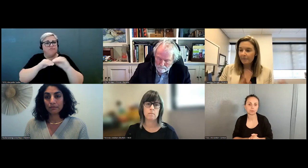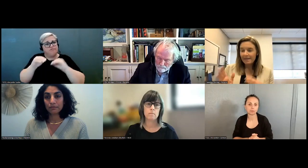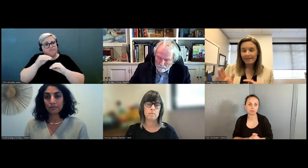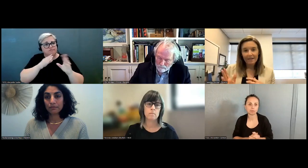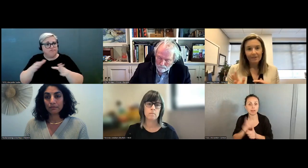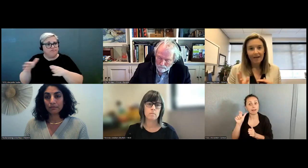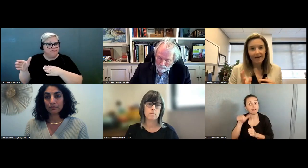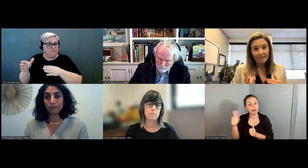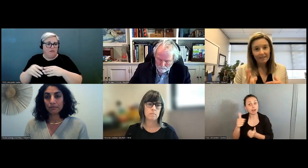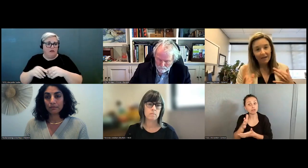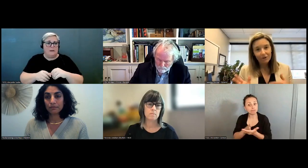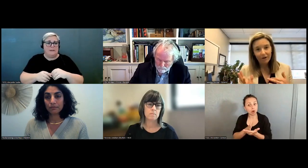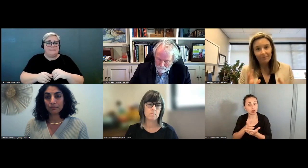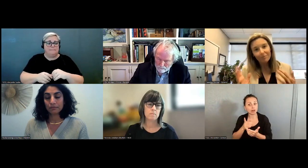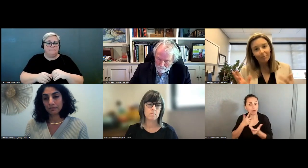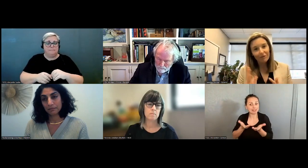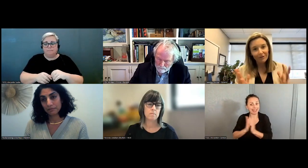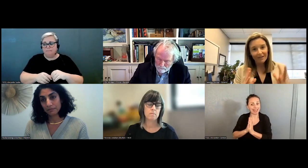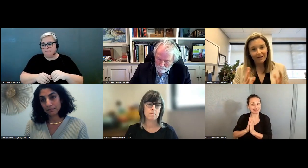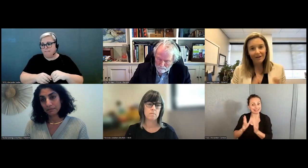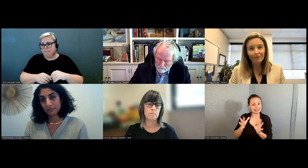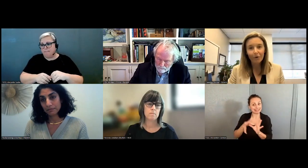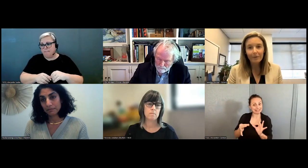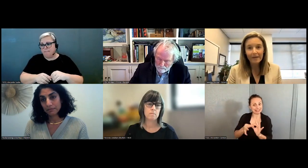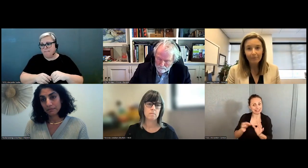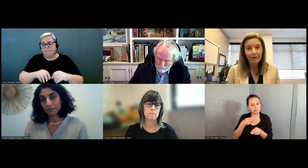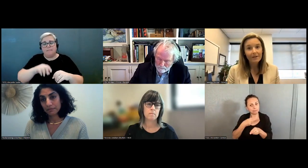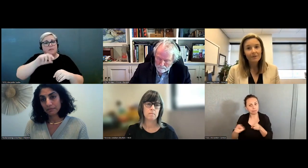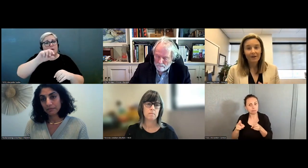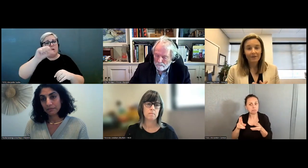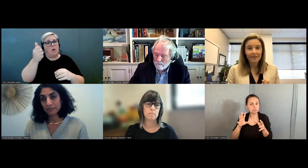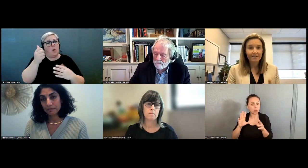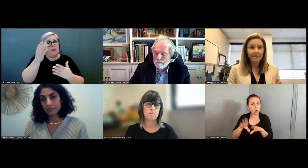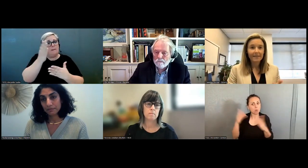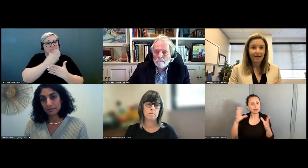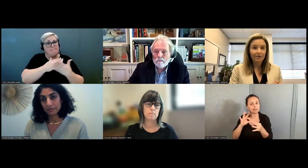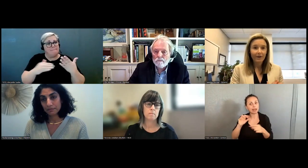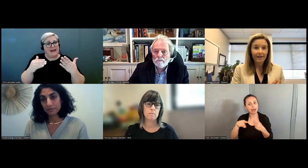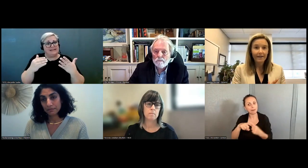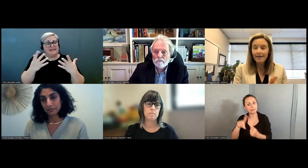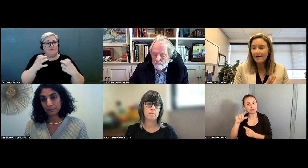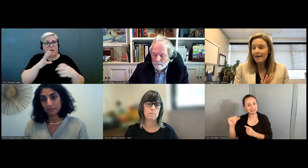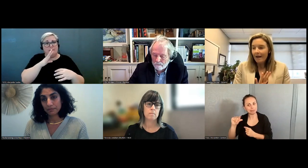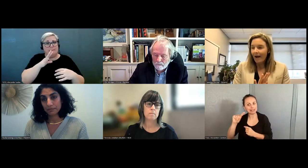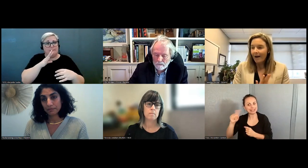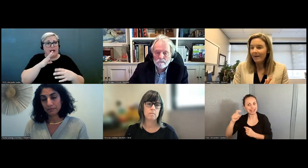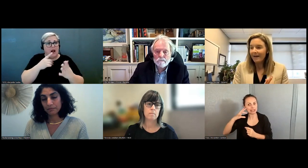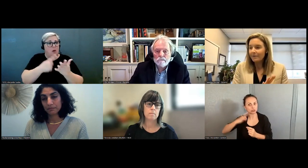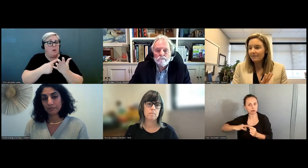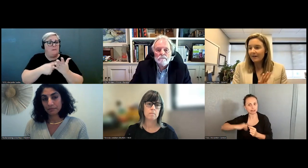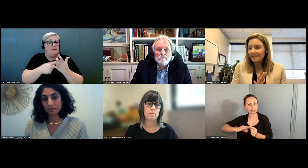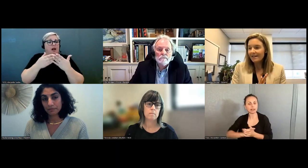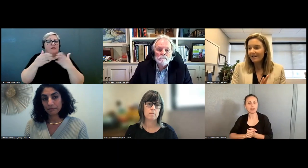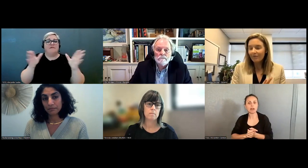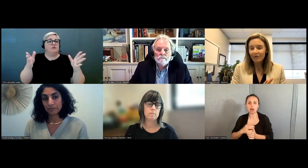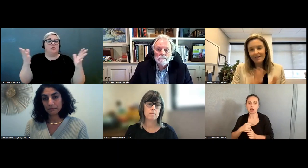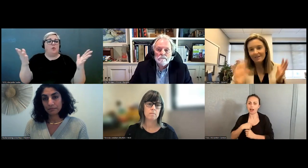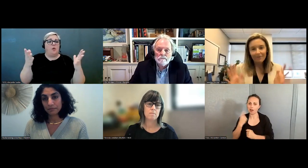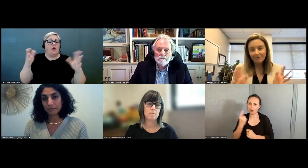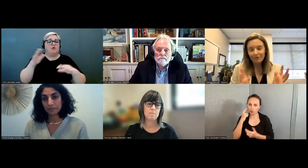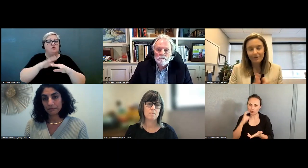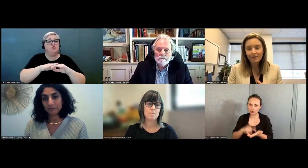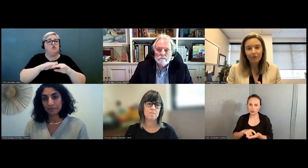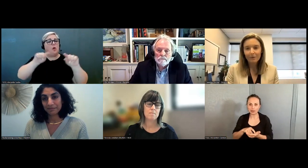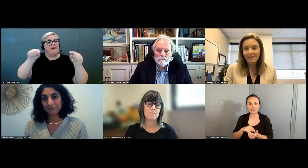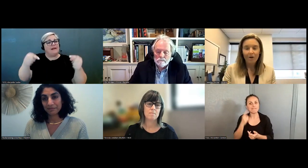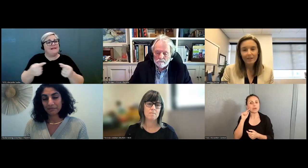The other piece I was asked to touch on briefly in kind of opening remarks was around the disability tax credit. And I always find